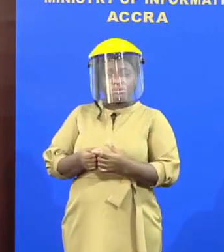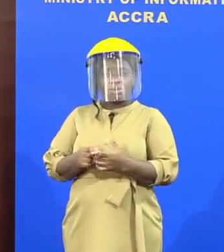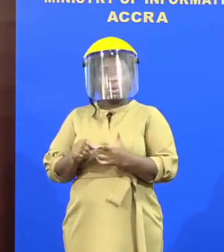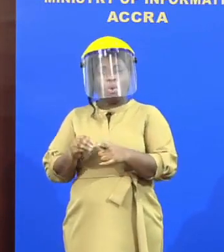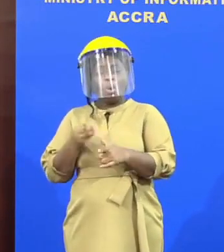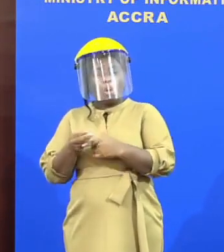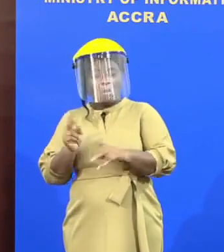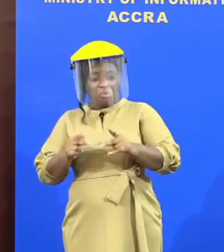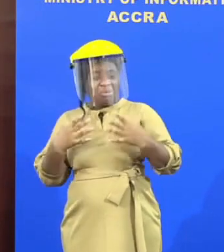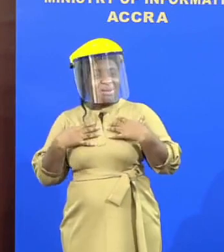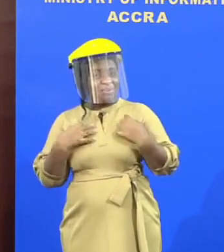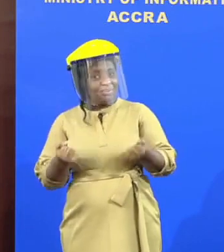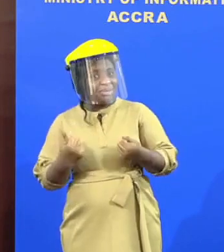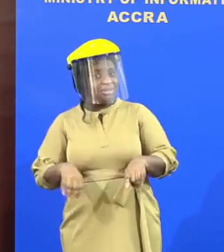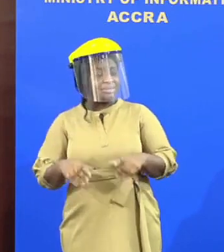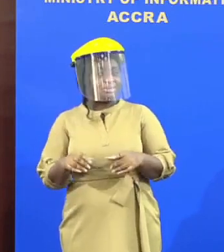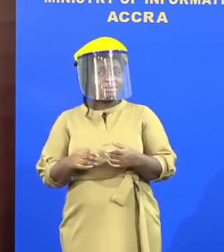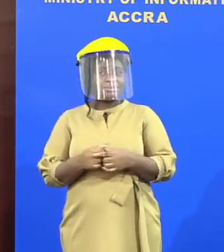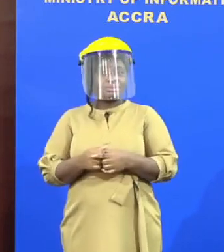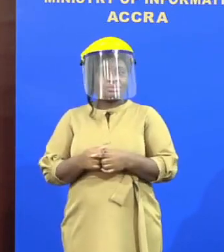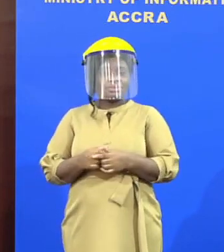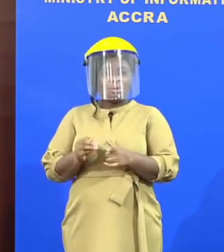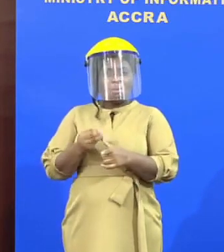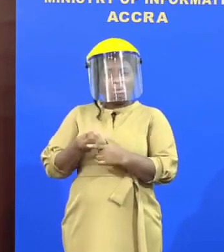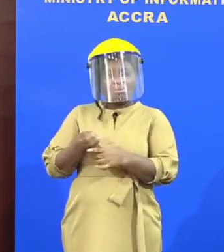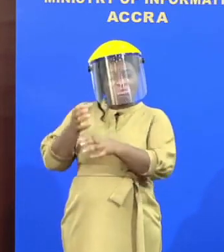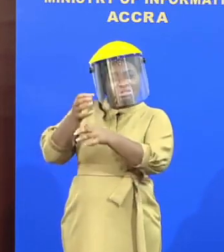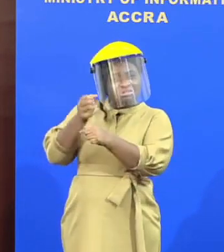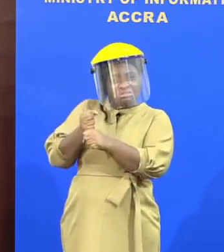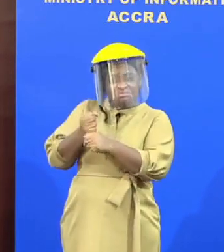recovery residual issues, for example?